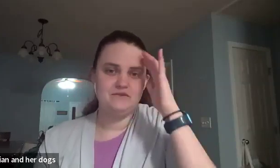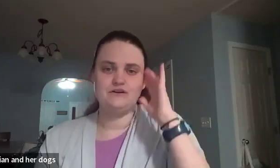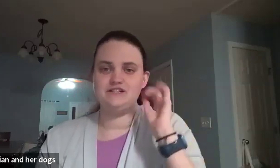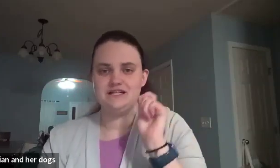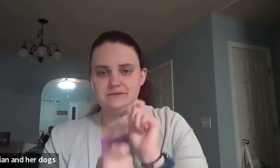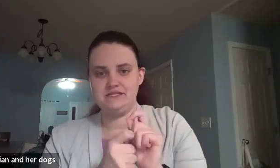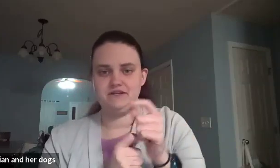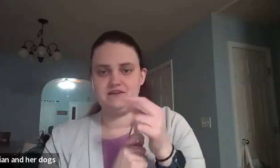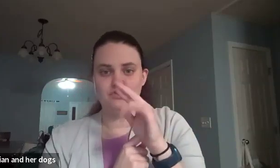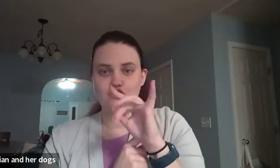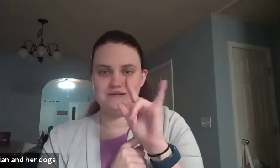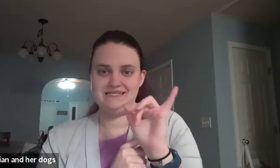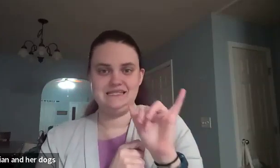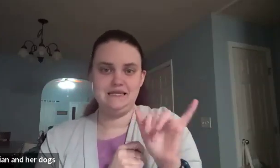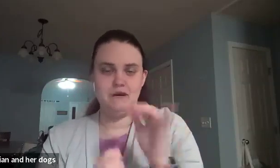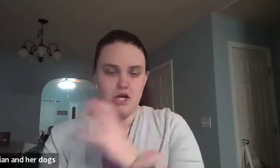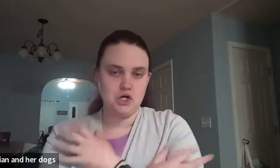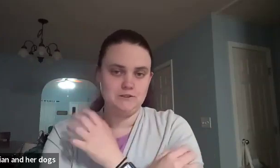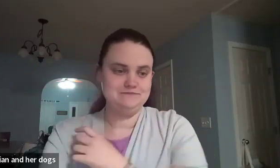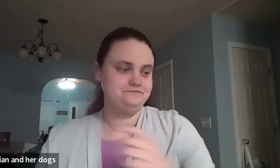There is not a specific sign for grizzly bear.